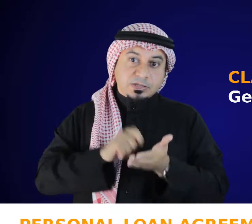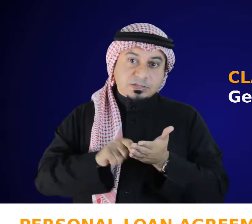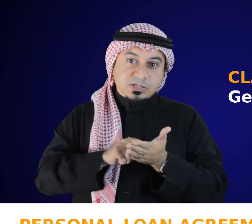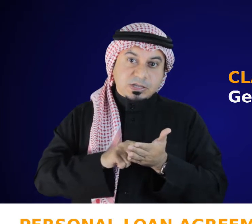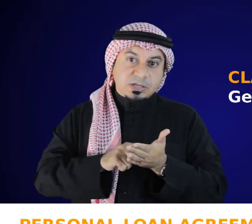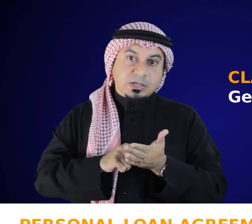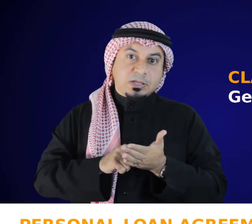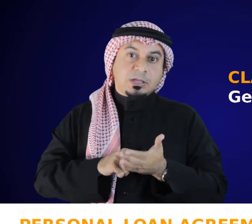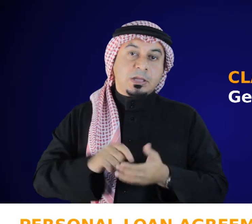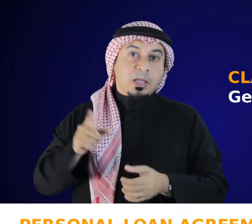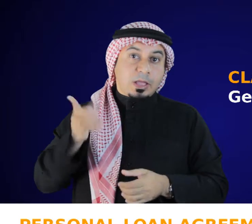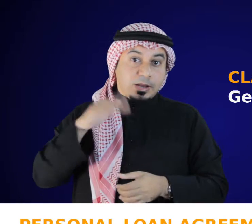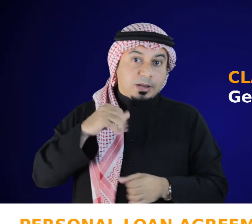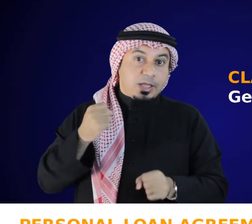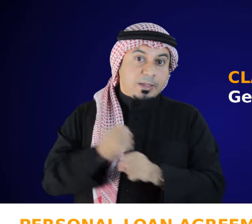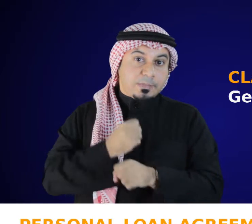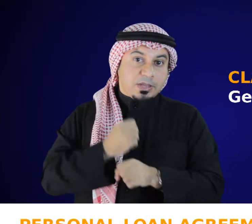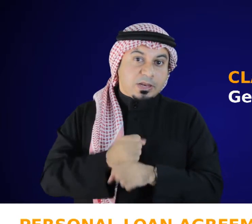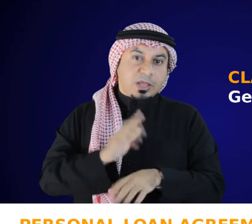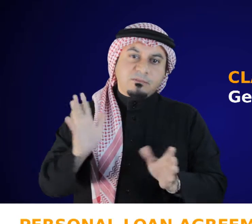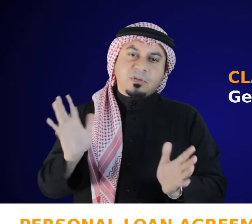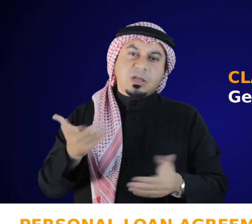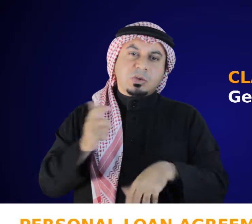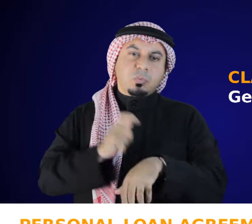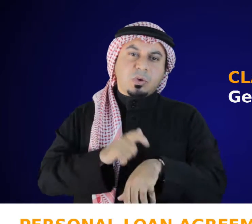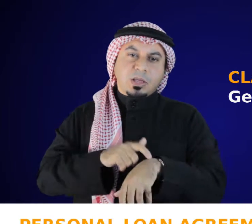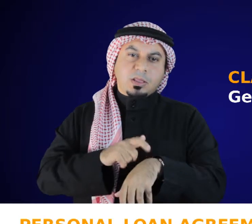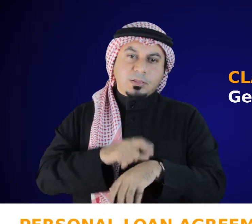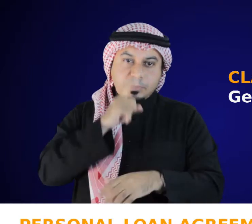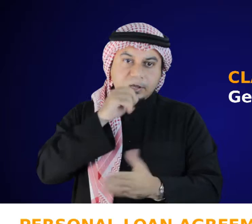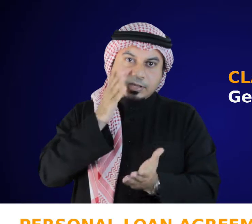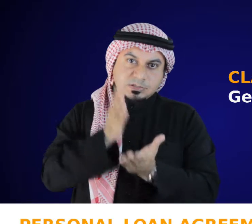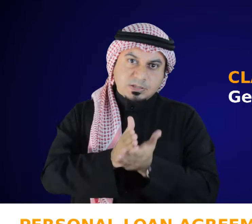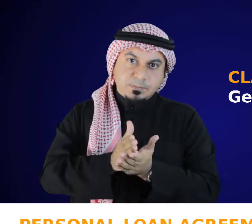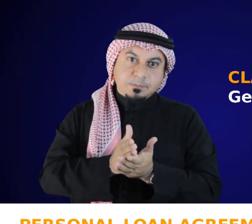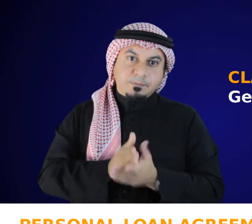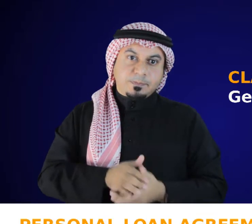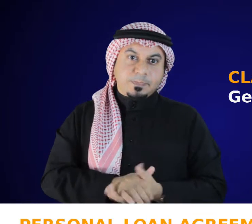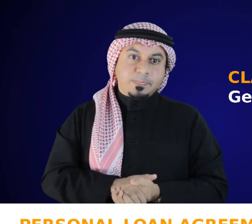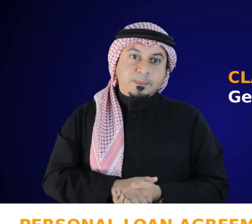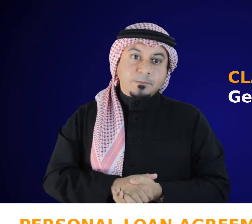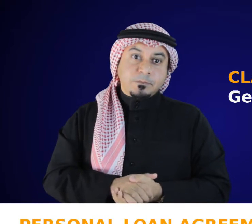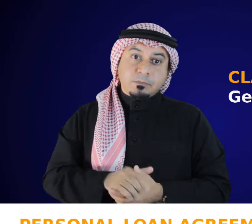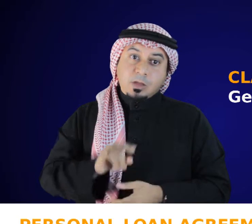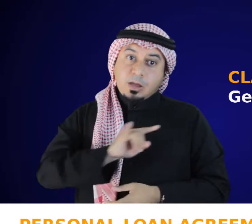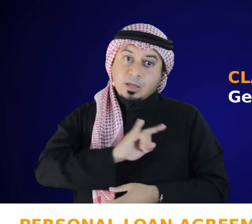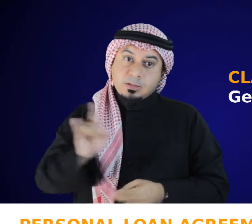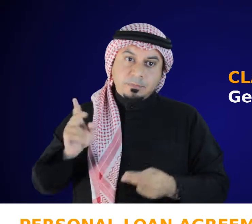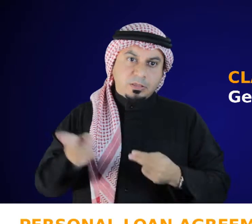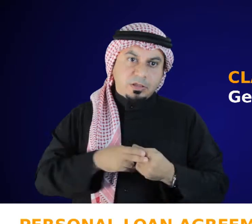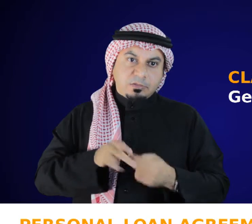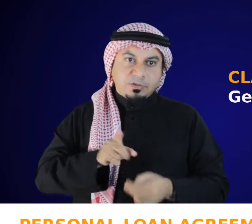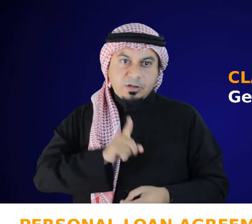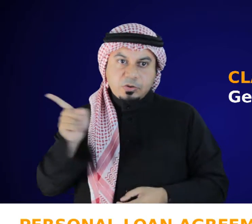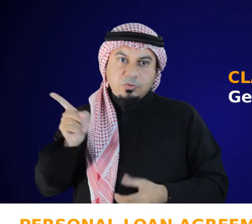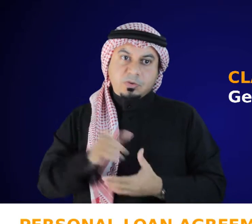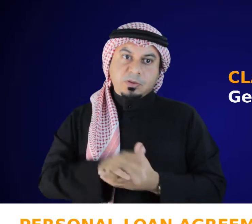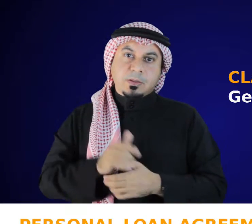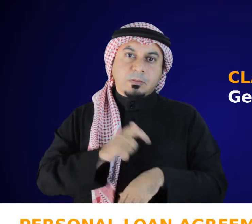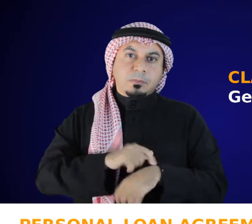customer. The non-objection of the customer on the same within a period of 15 days from the date of dispatching such